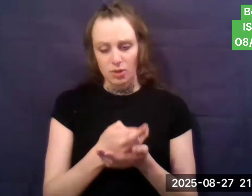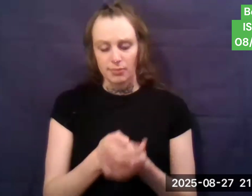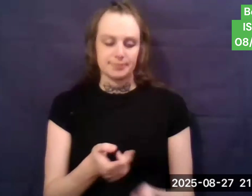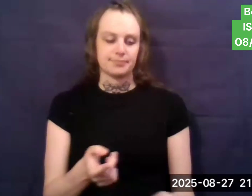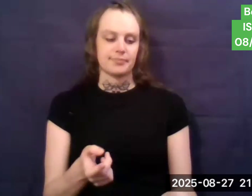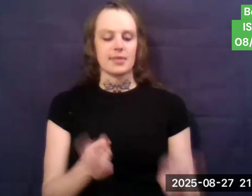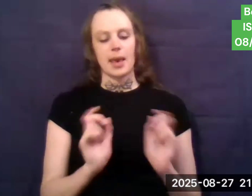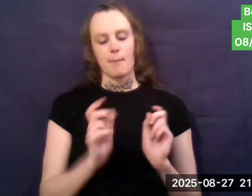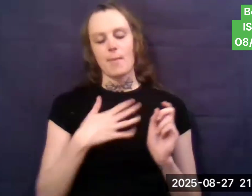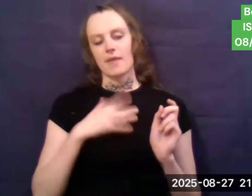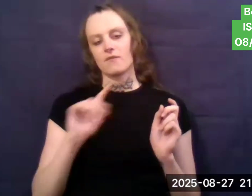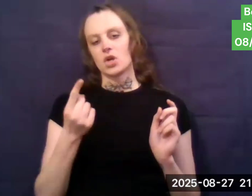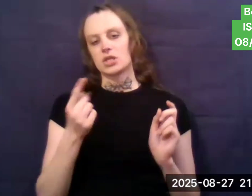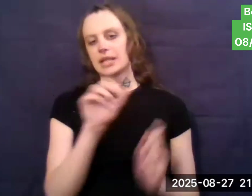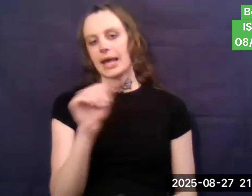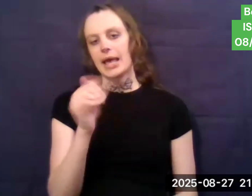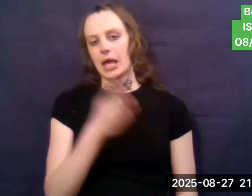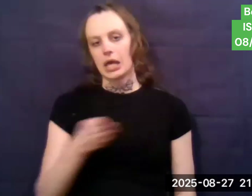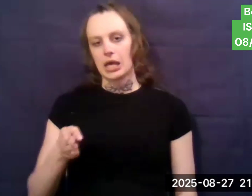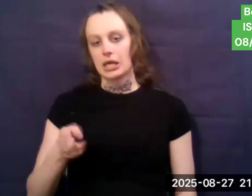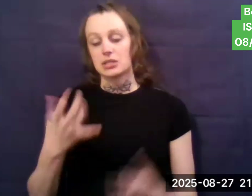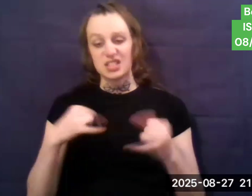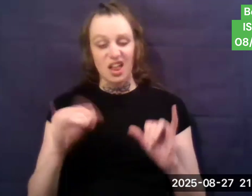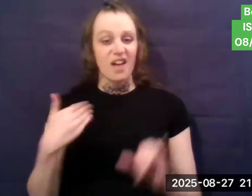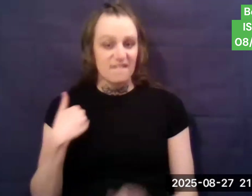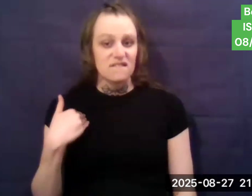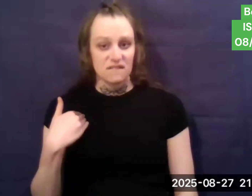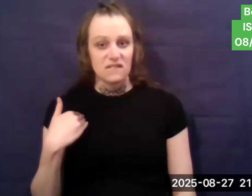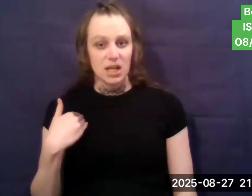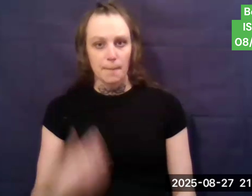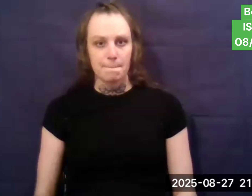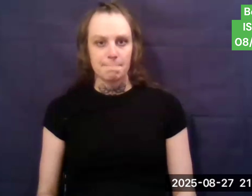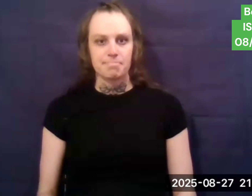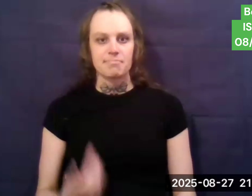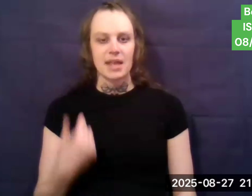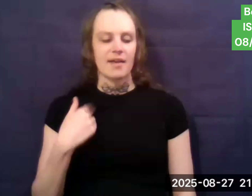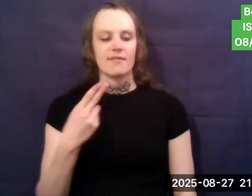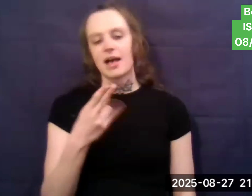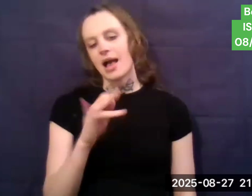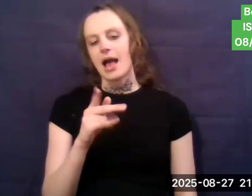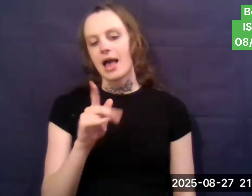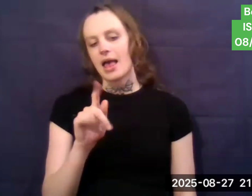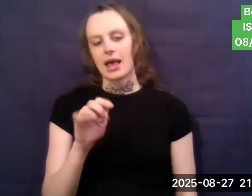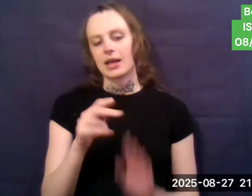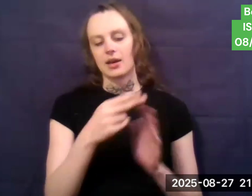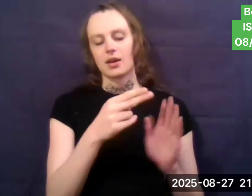book, and I still have it, and it's got highlighter all over it, and it's like